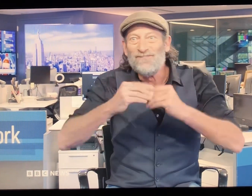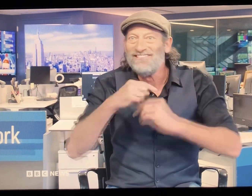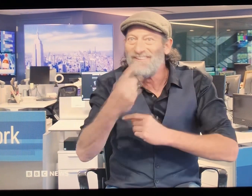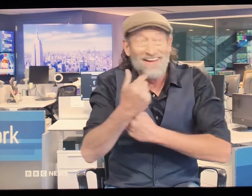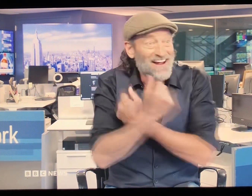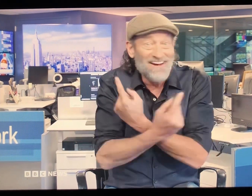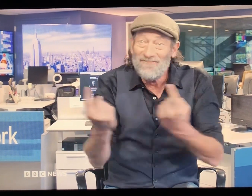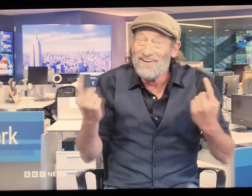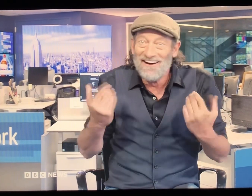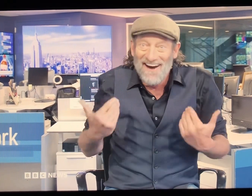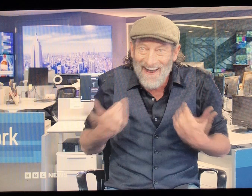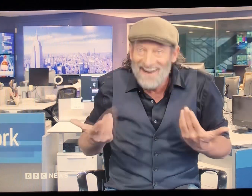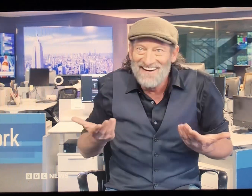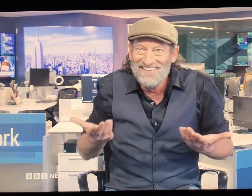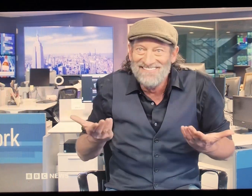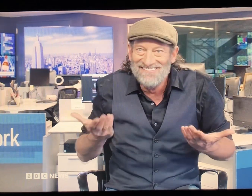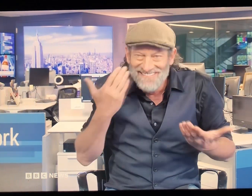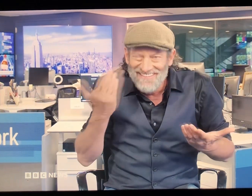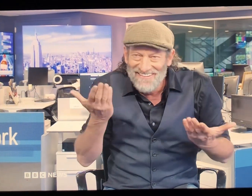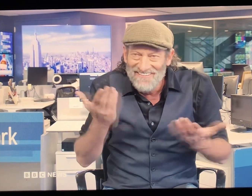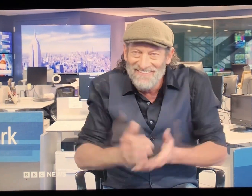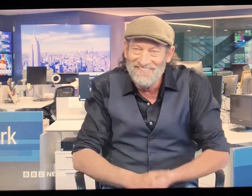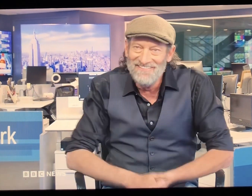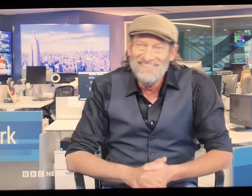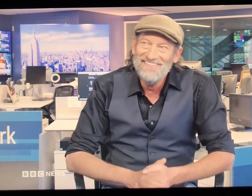because there's so many stories to tell. Everyone has a story to tell.